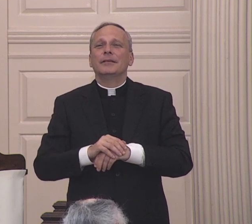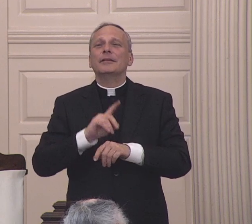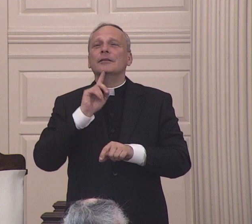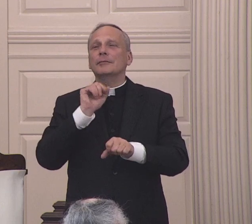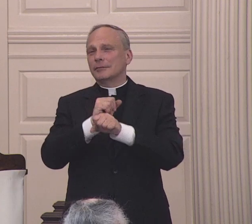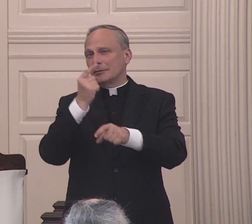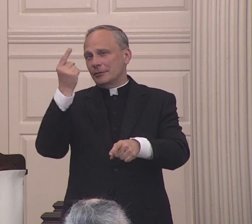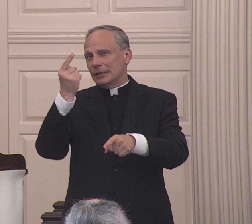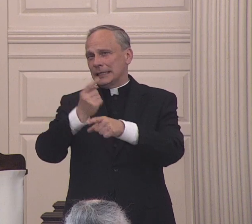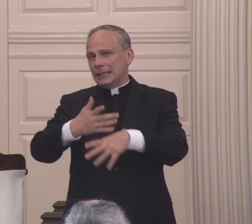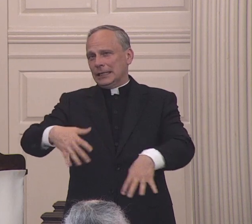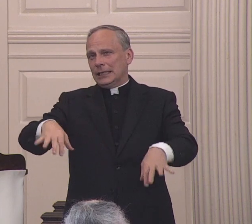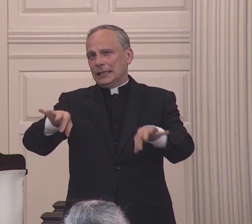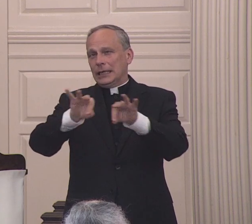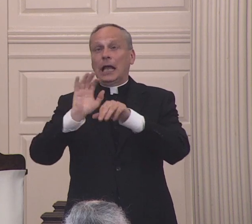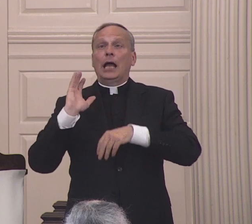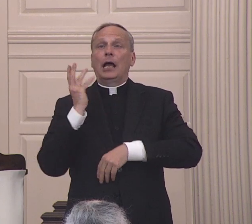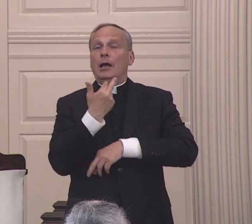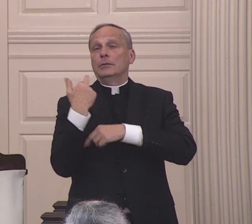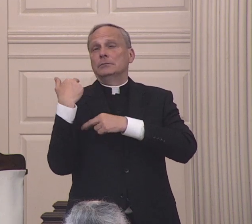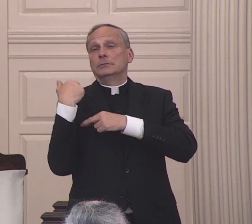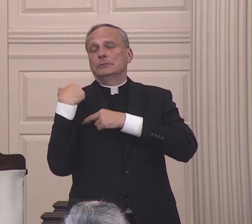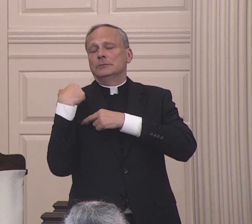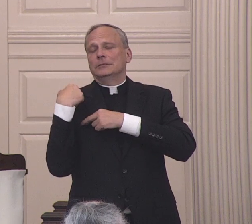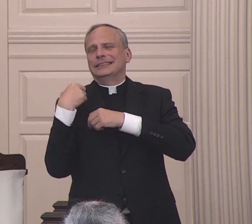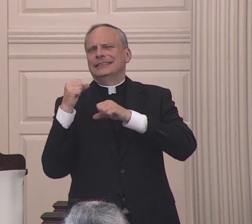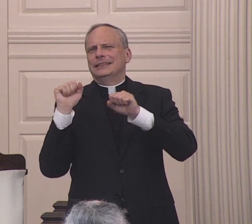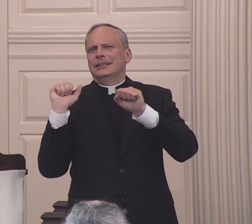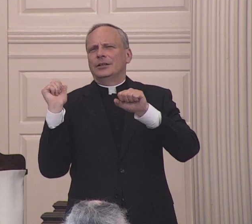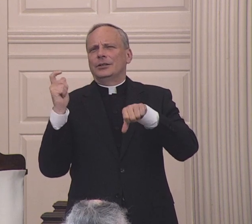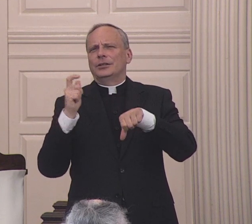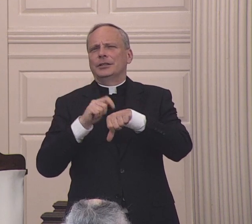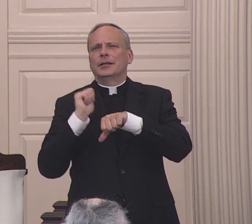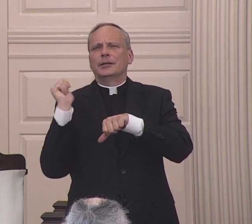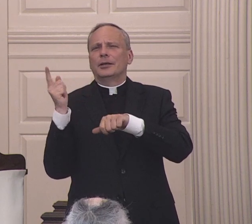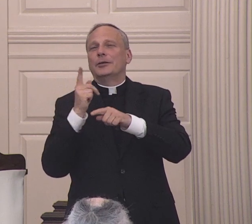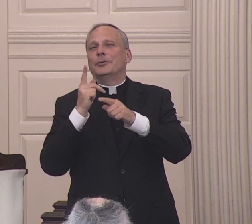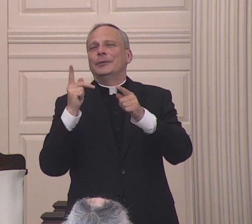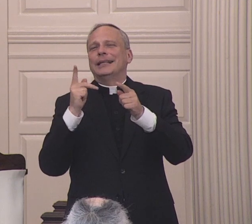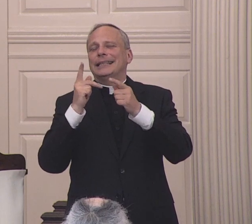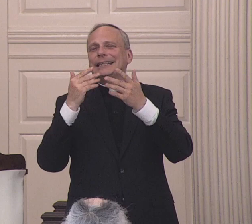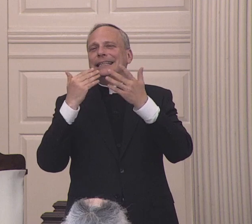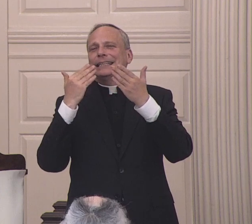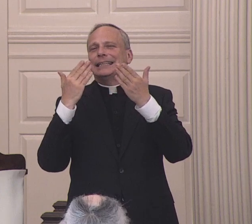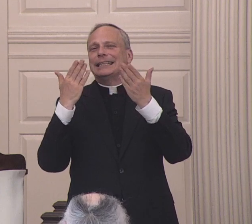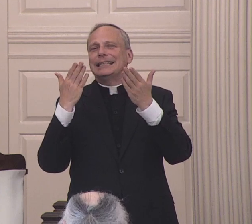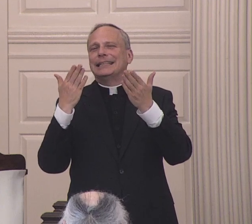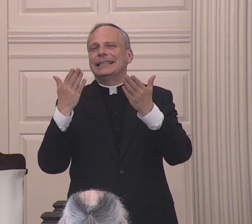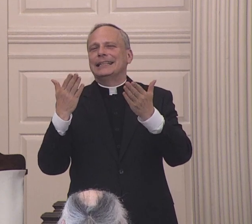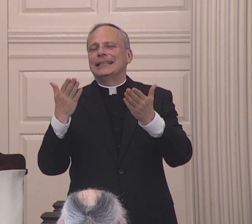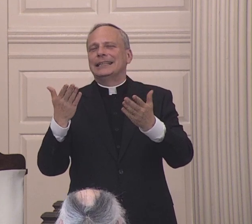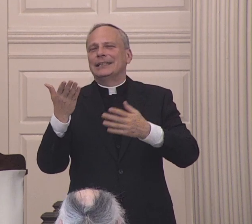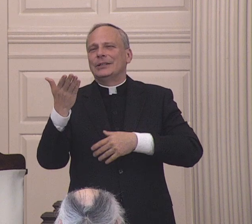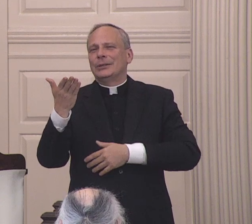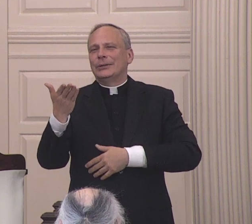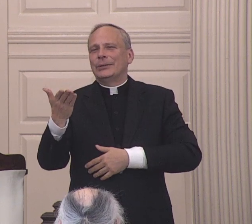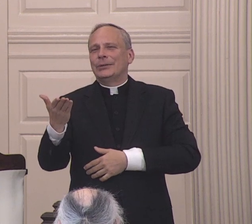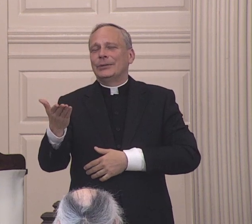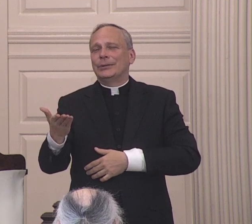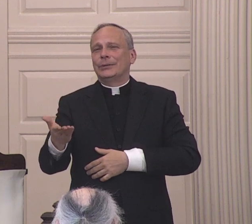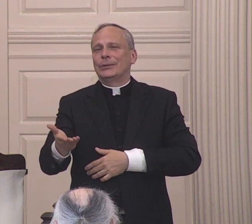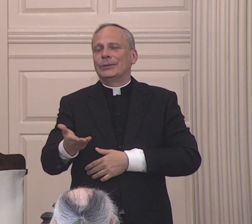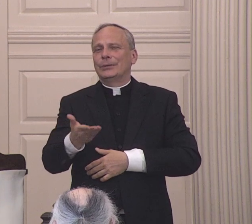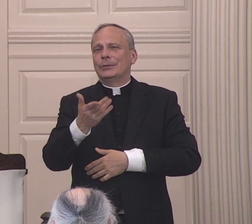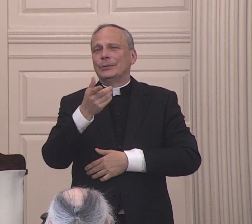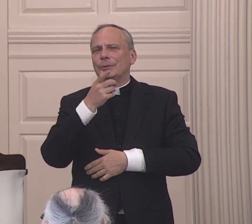It is truly right and just, our duty and our salvation, always and everywhere to give you